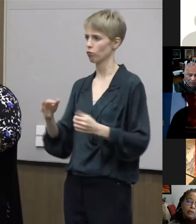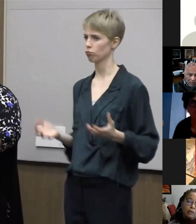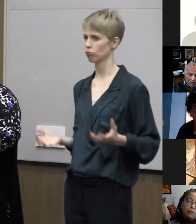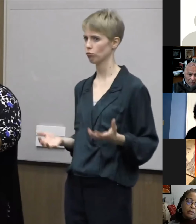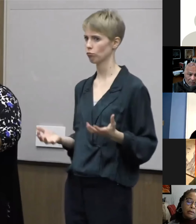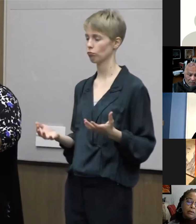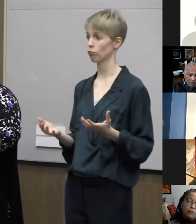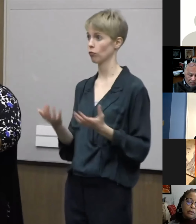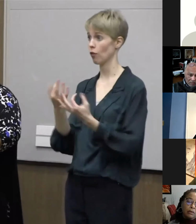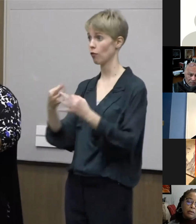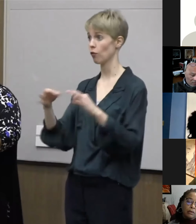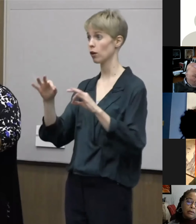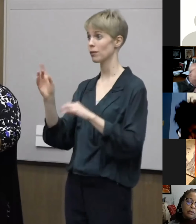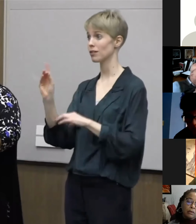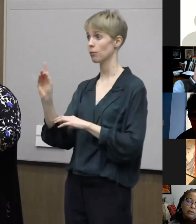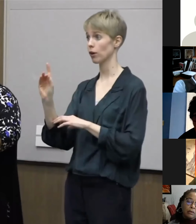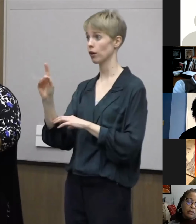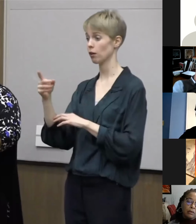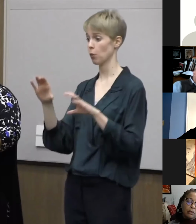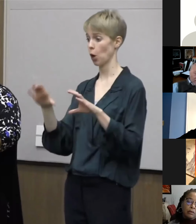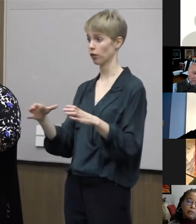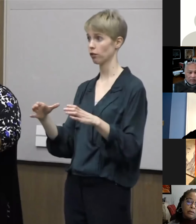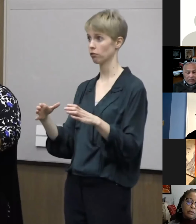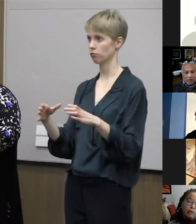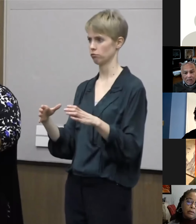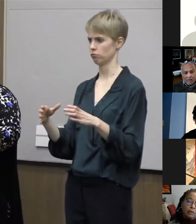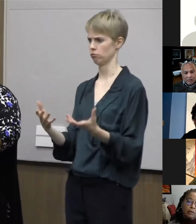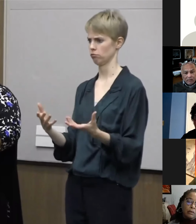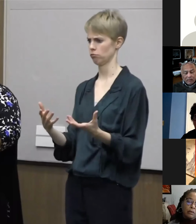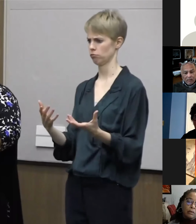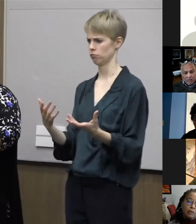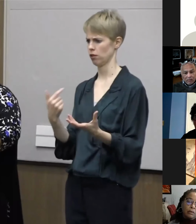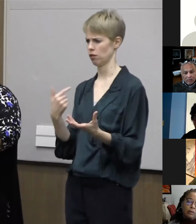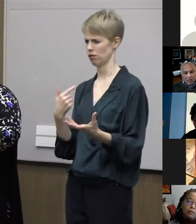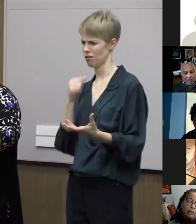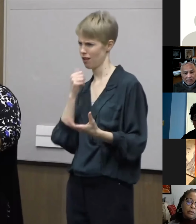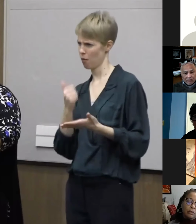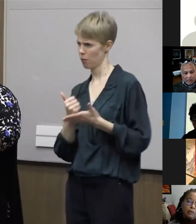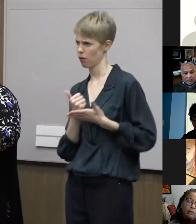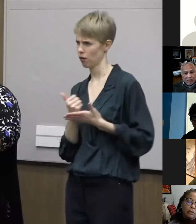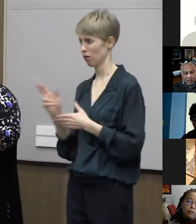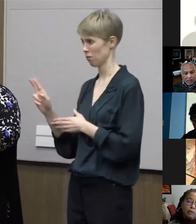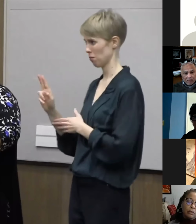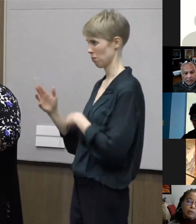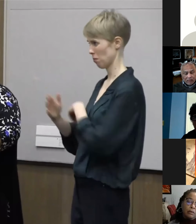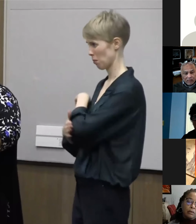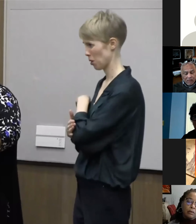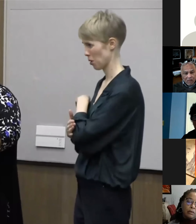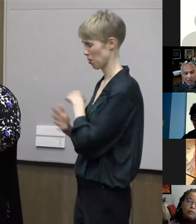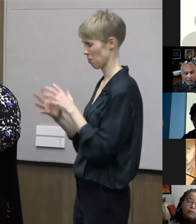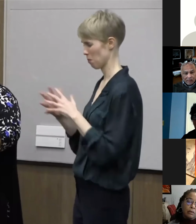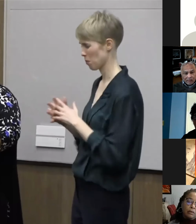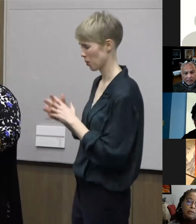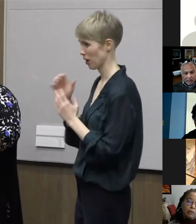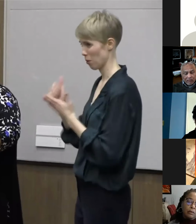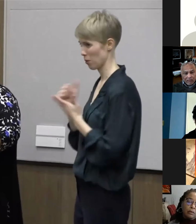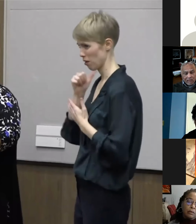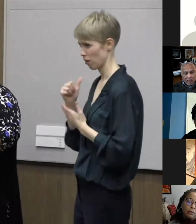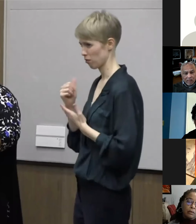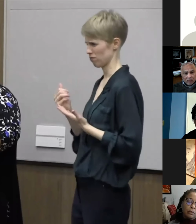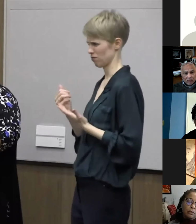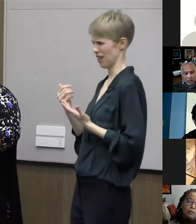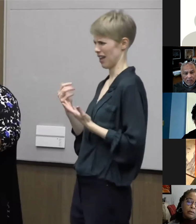Freedom Democratic Party is not seated now, I question America. Is this America, the land of the free